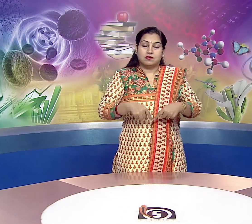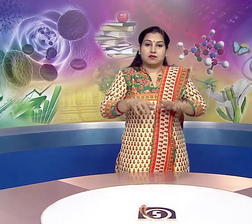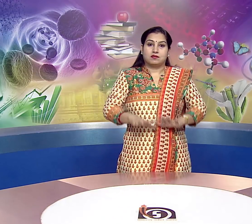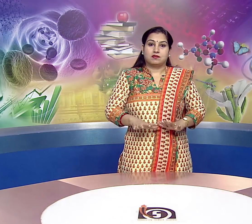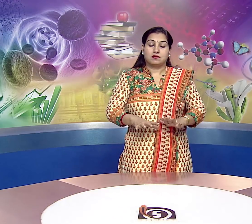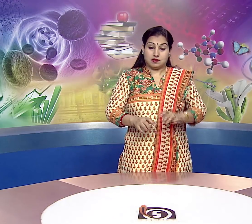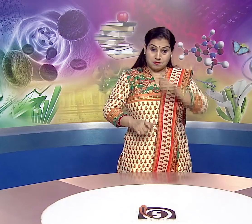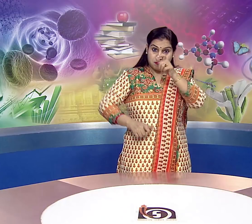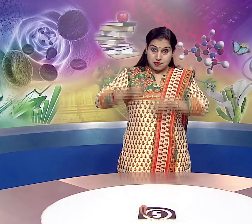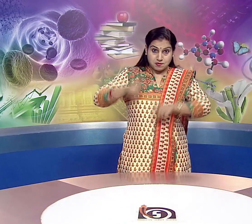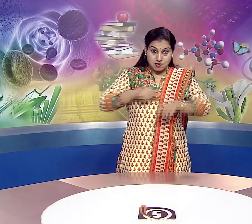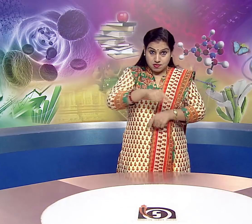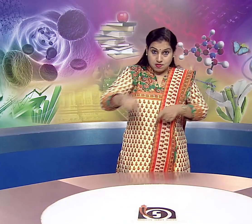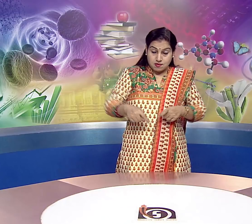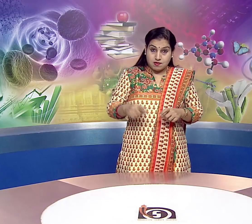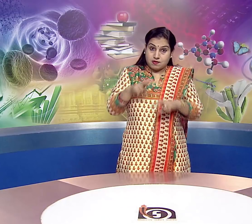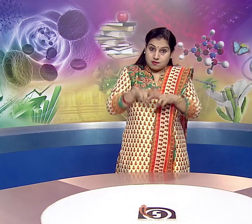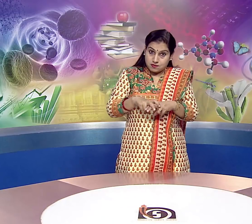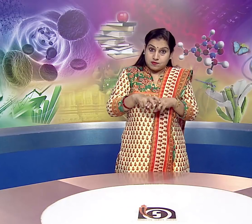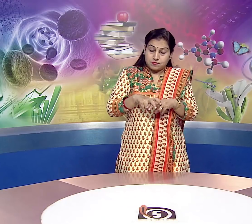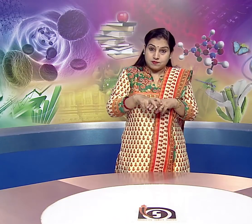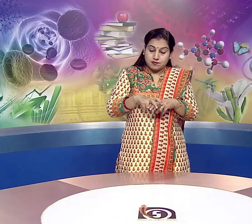The passengers spilled out